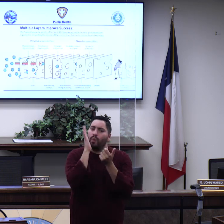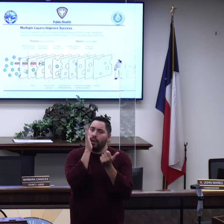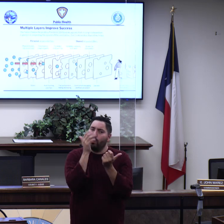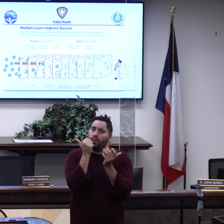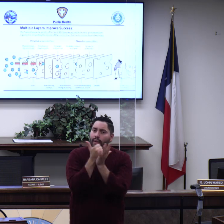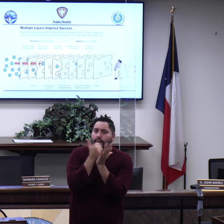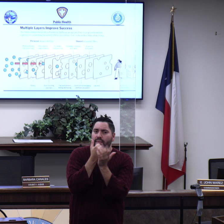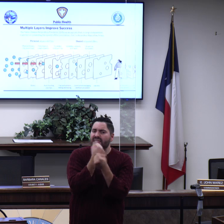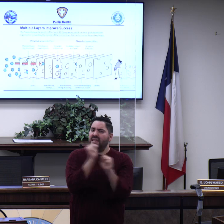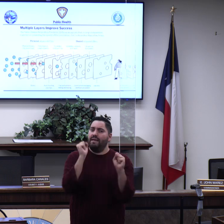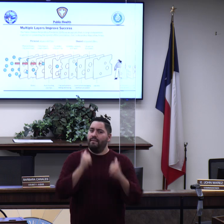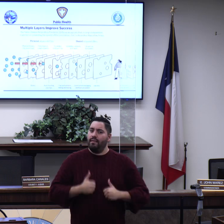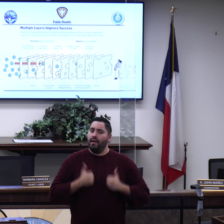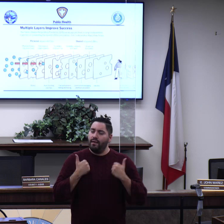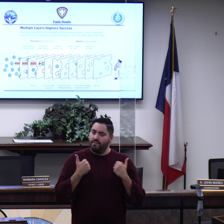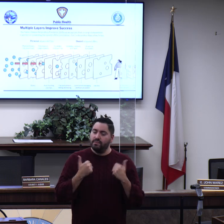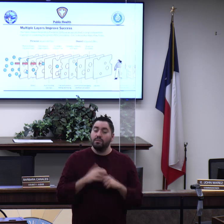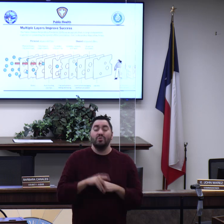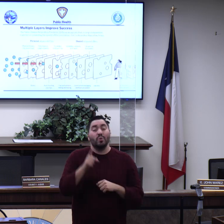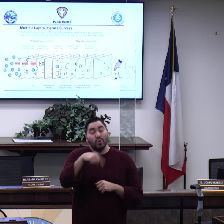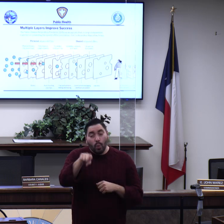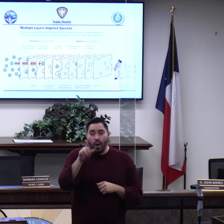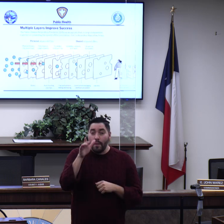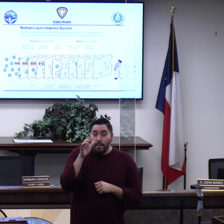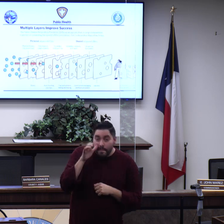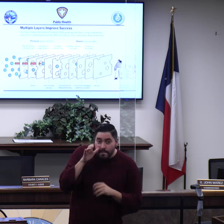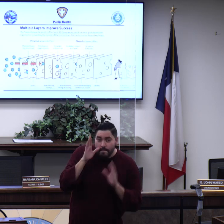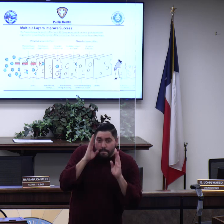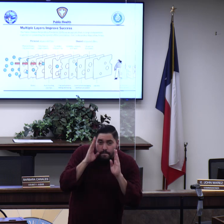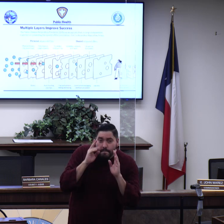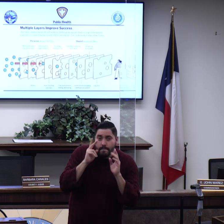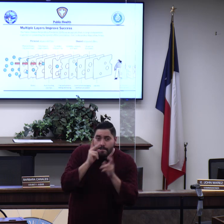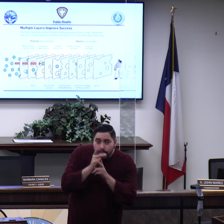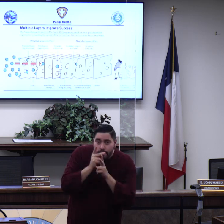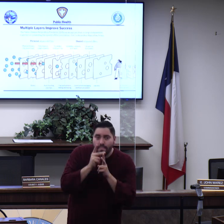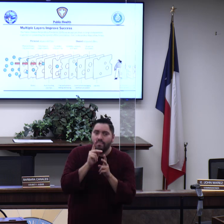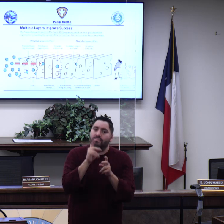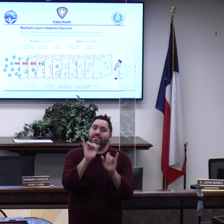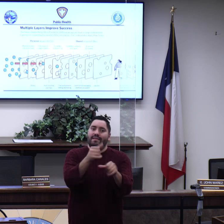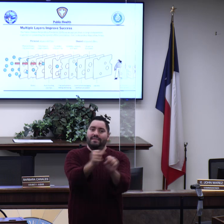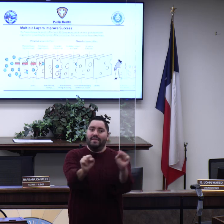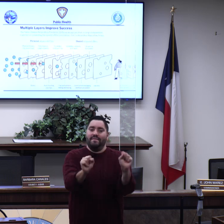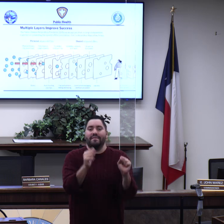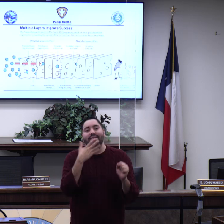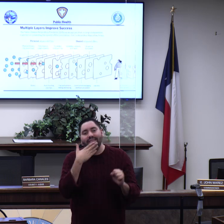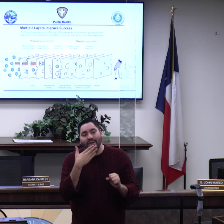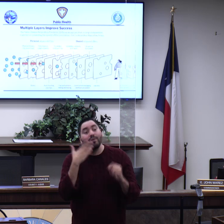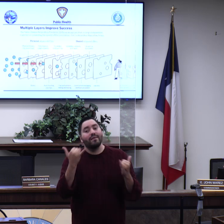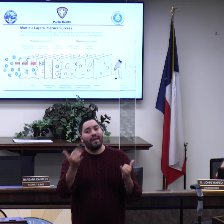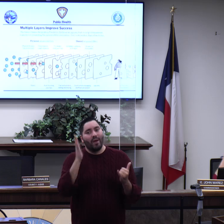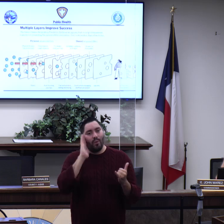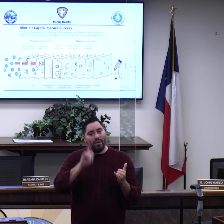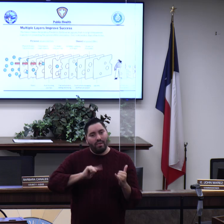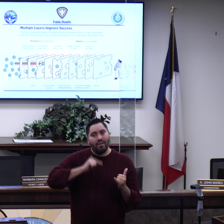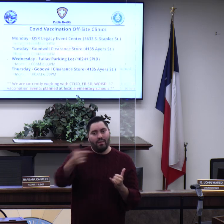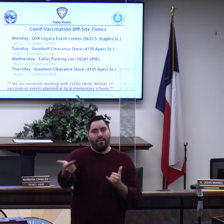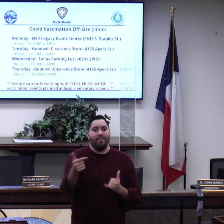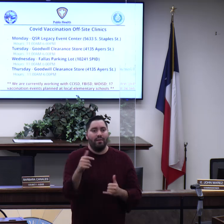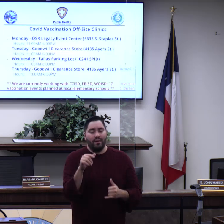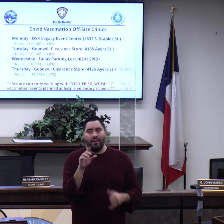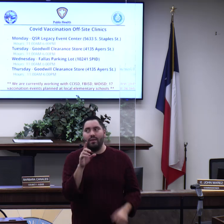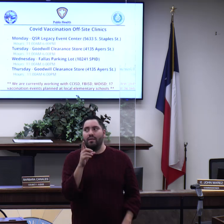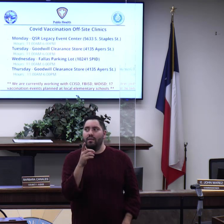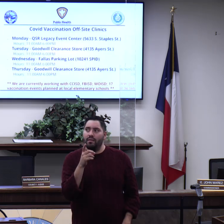as possible. Stay informed and, as always, stay safe. Thank you. I will now turn it over to Dr.